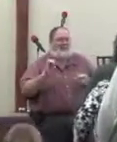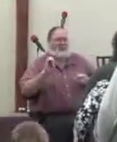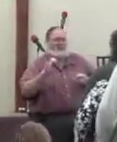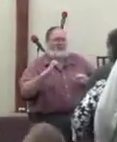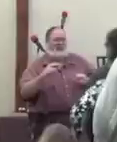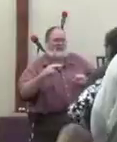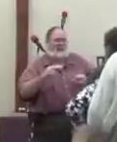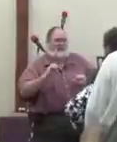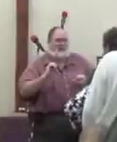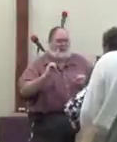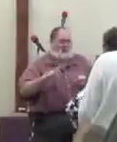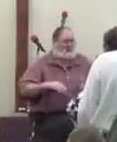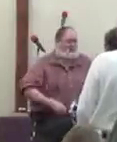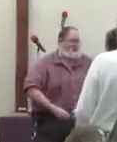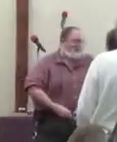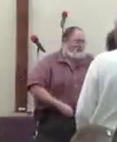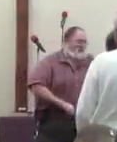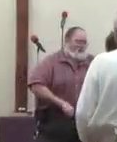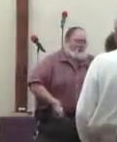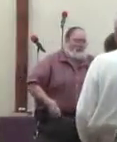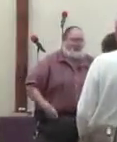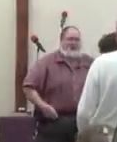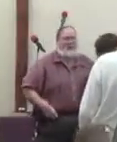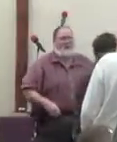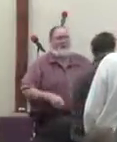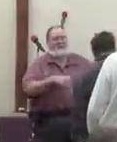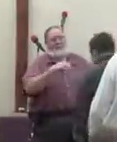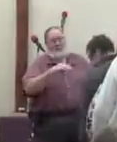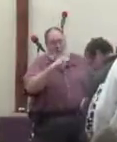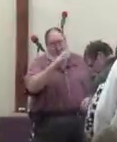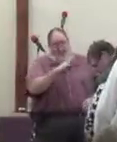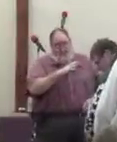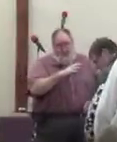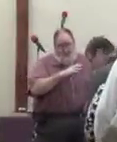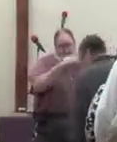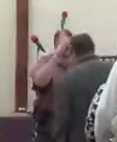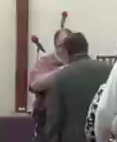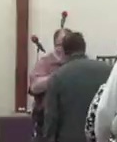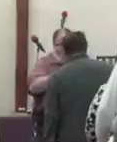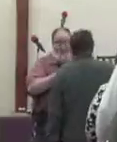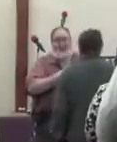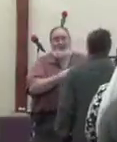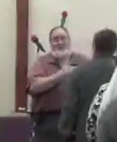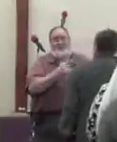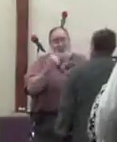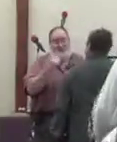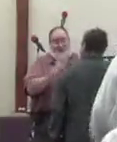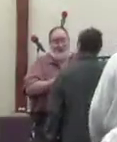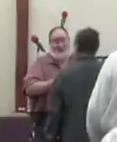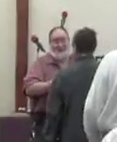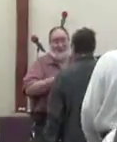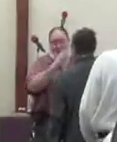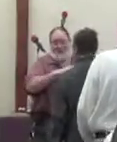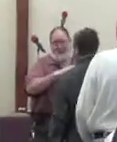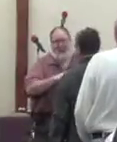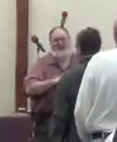Mark, and ladies, you're going to follow Sunshine and I. So have some fun, smile big, and let's praise God.